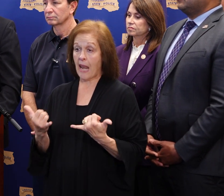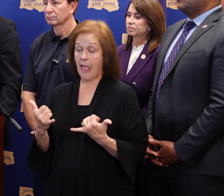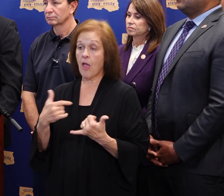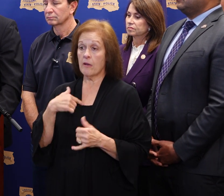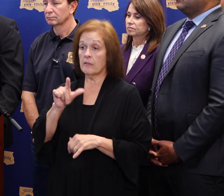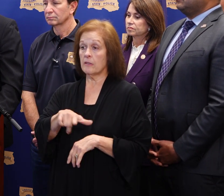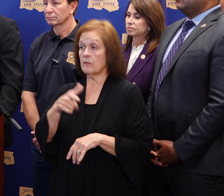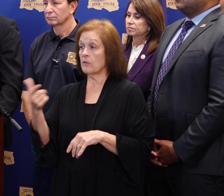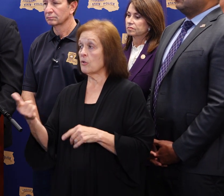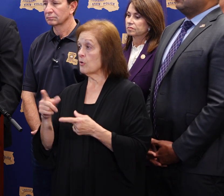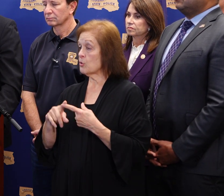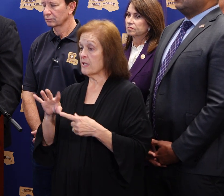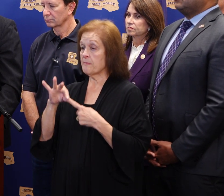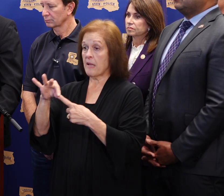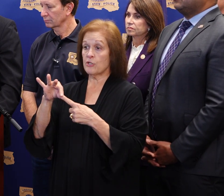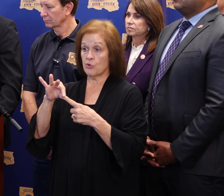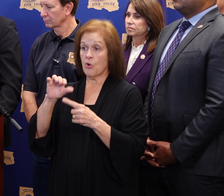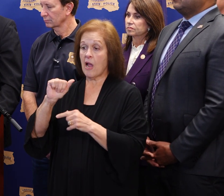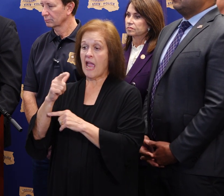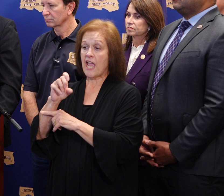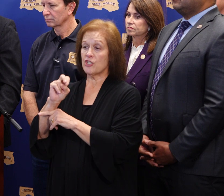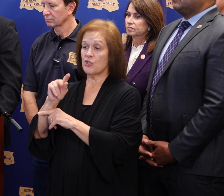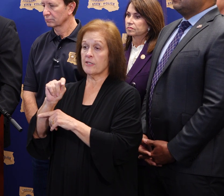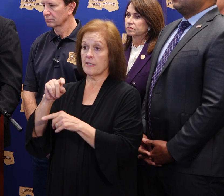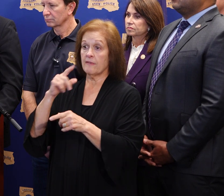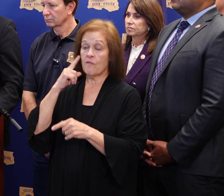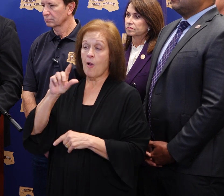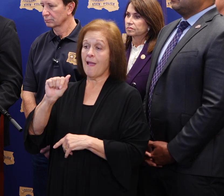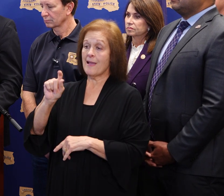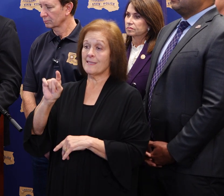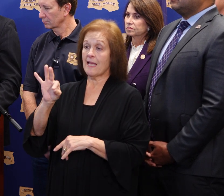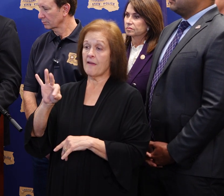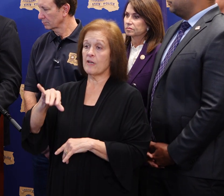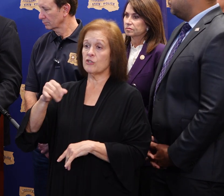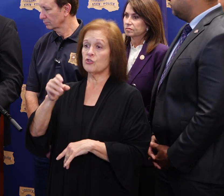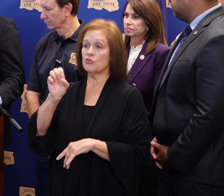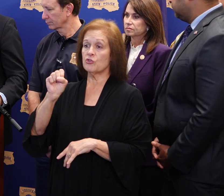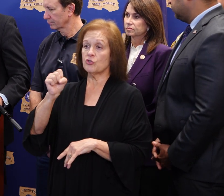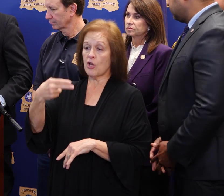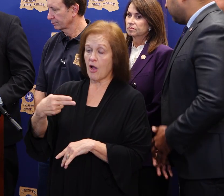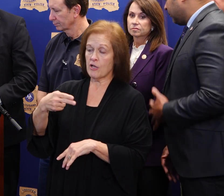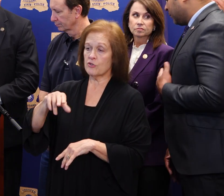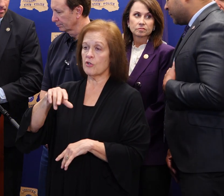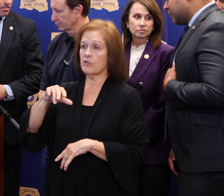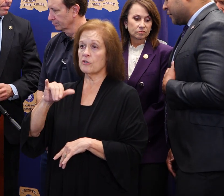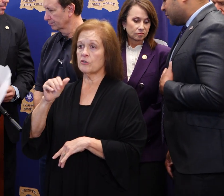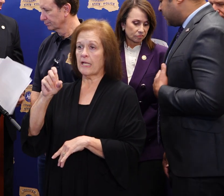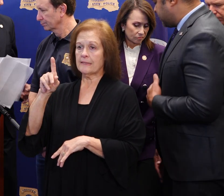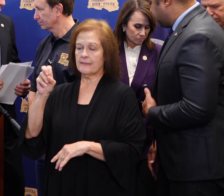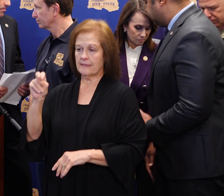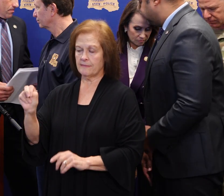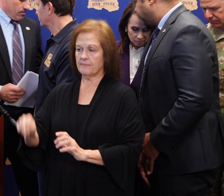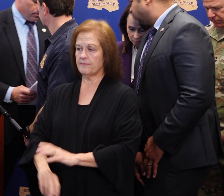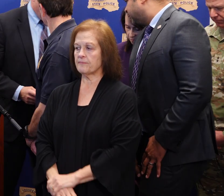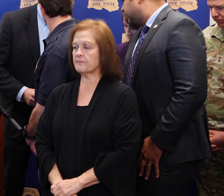it over to the Special Agent in charge of ATF here, Josh Jackson.